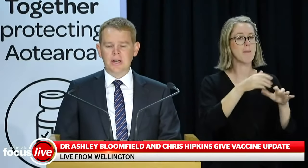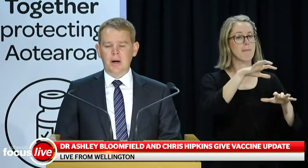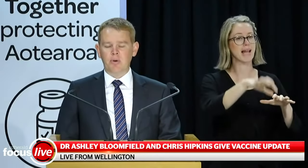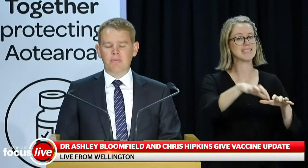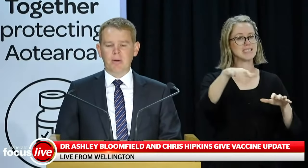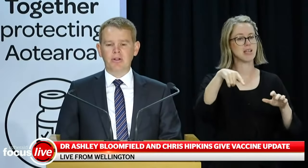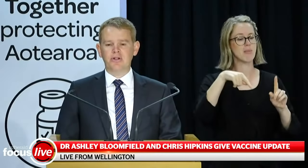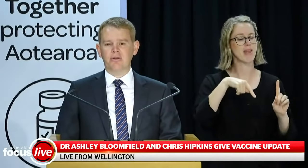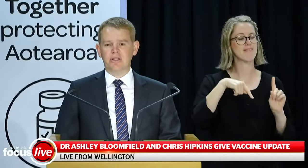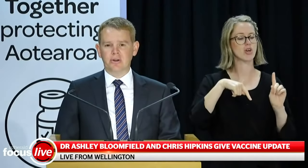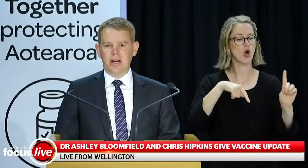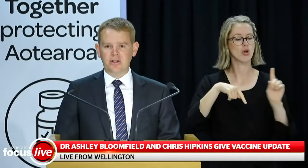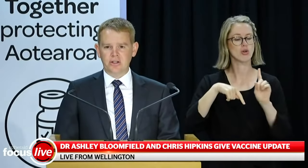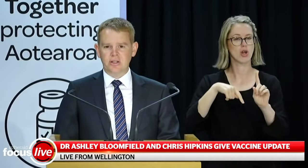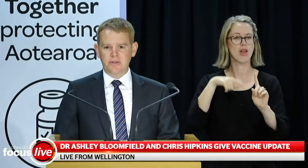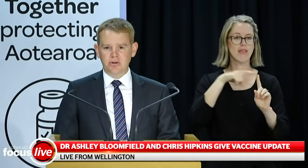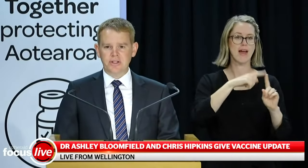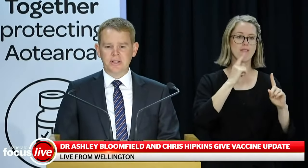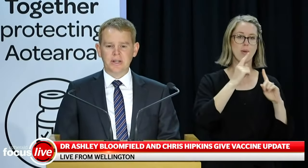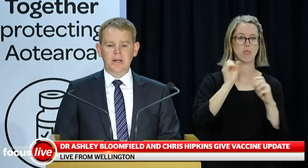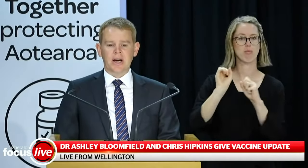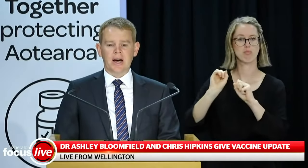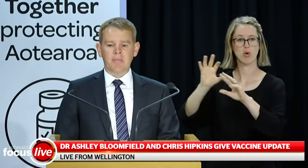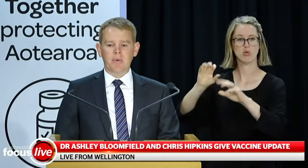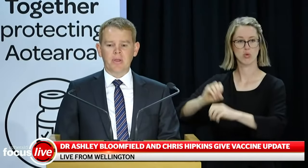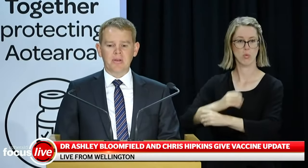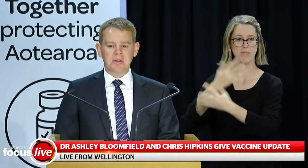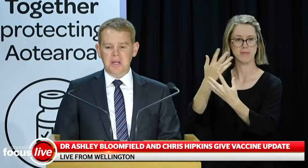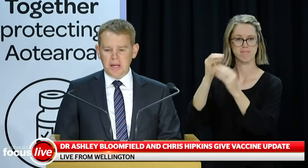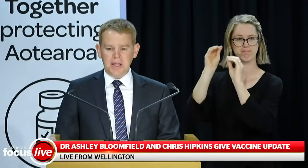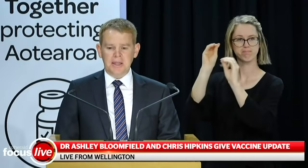interest. We've published those locations of interest.